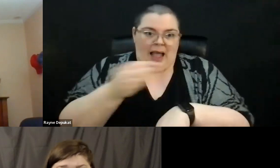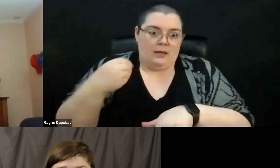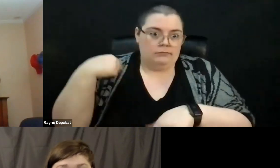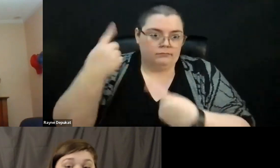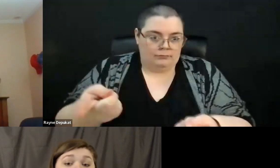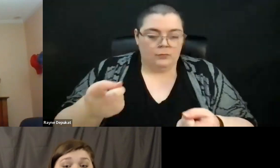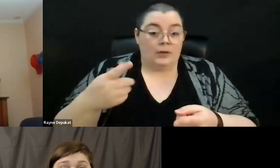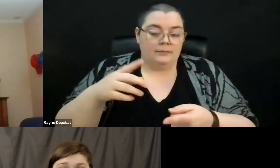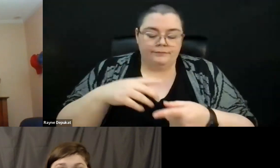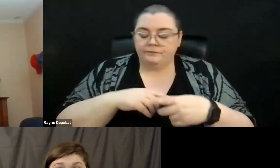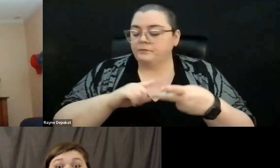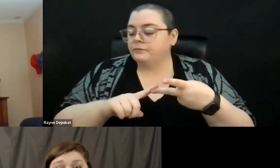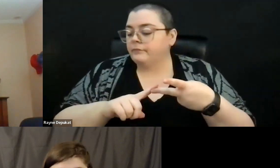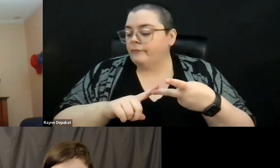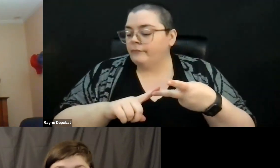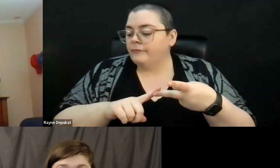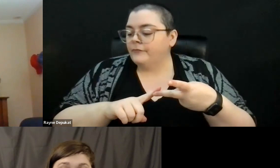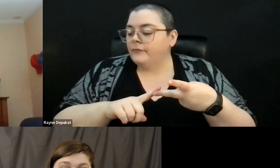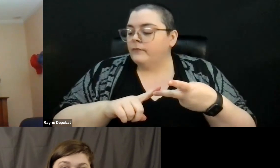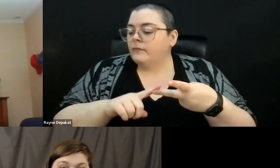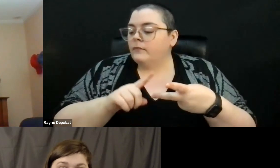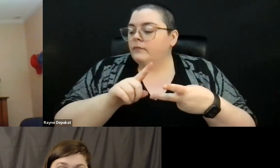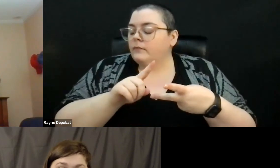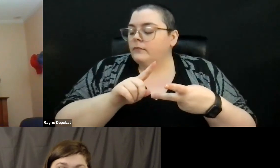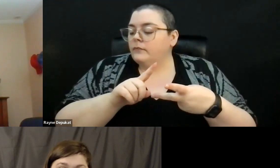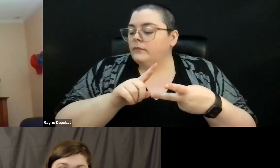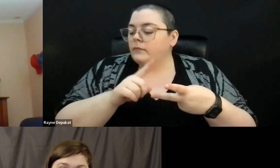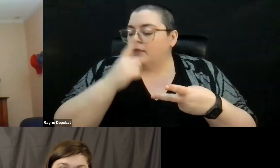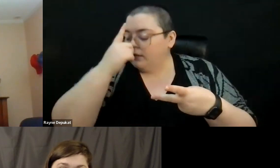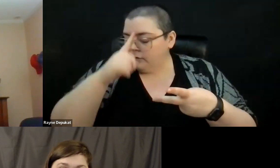to ask, or I did ask, and I've been asking,